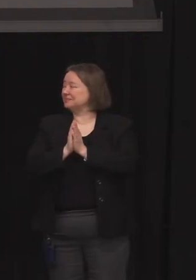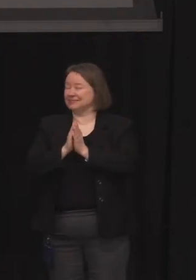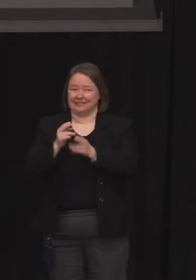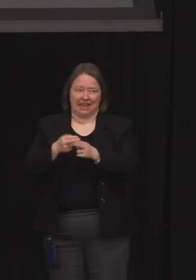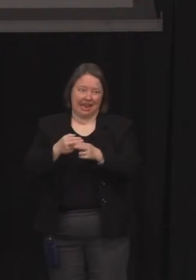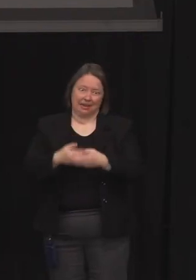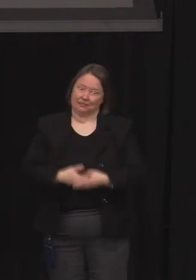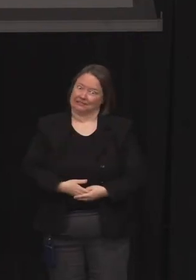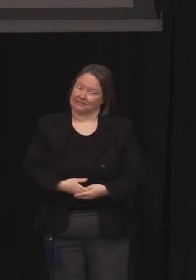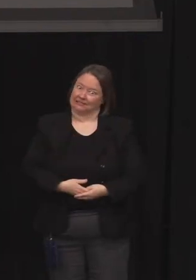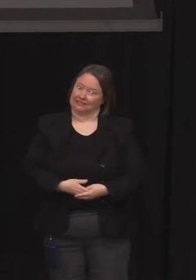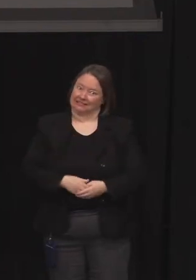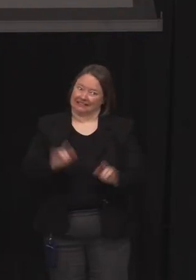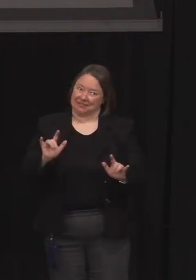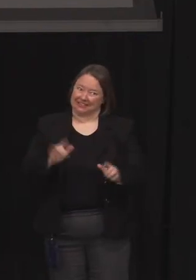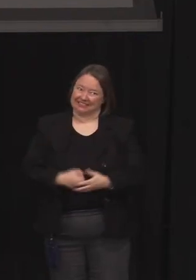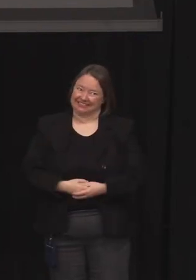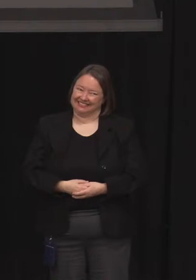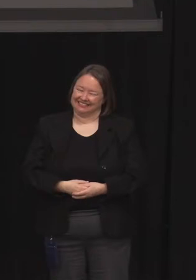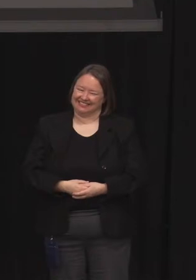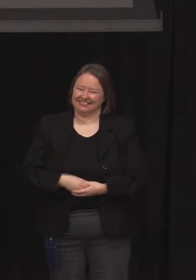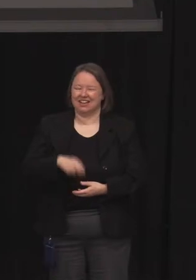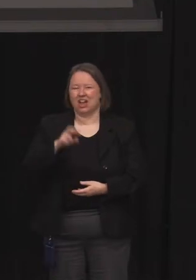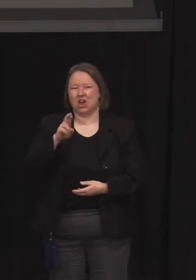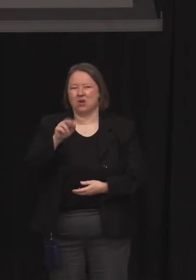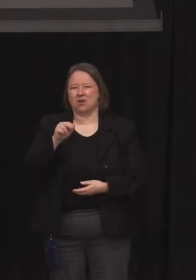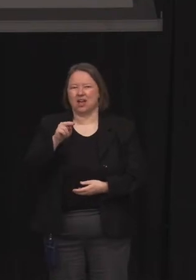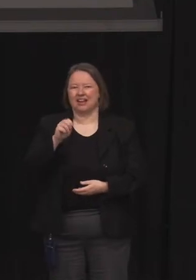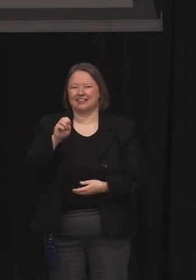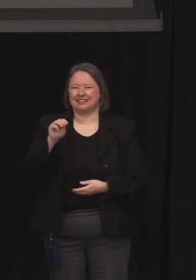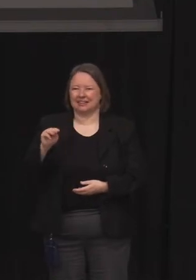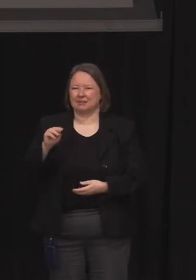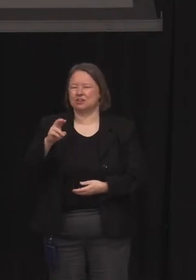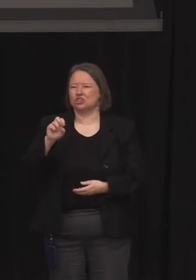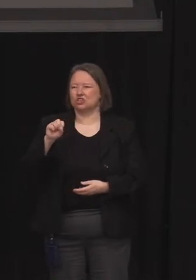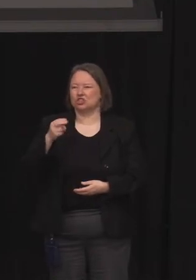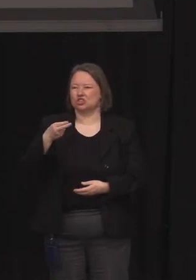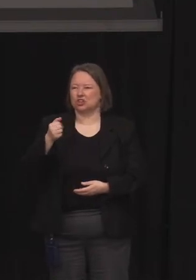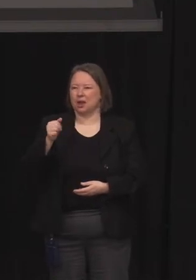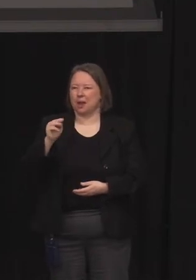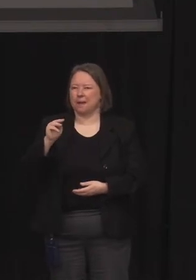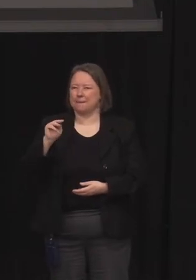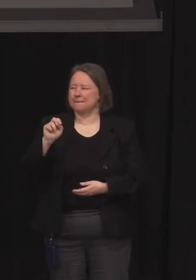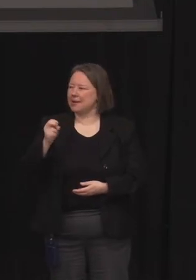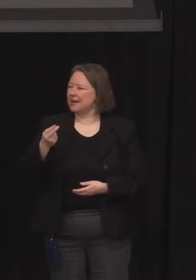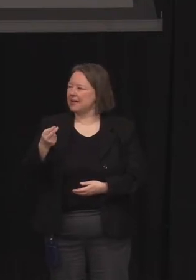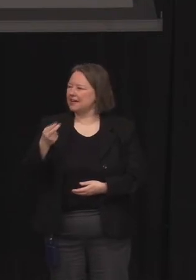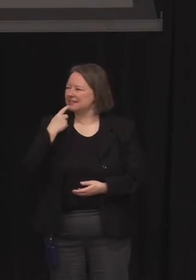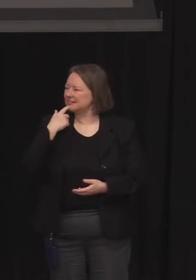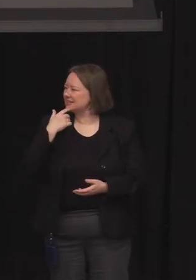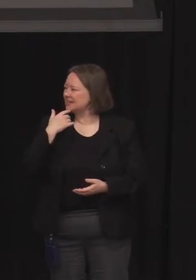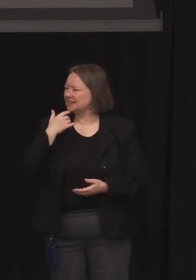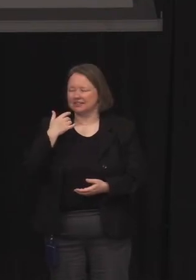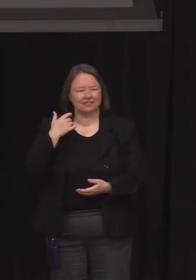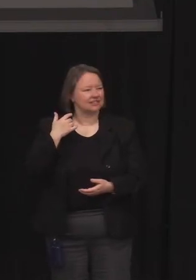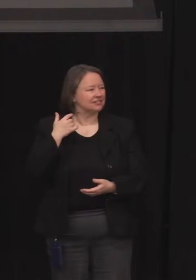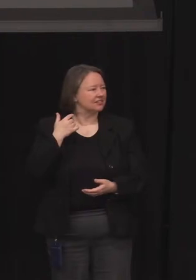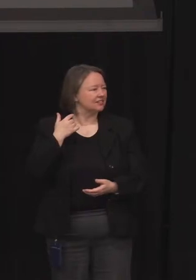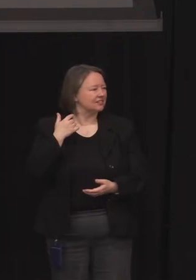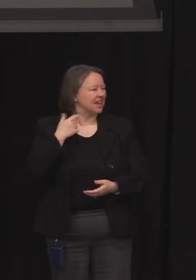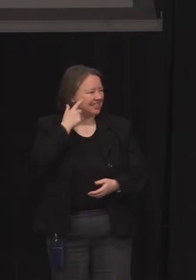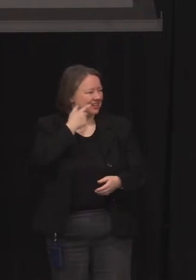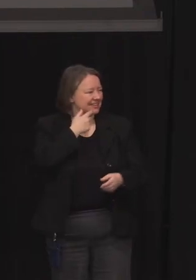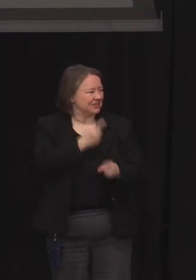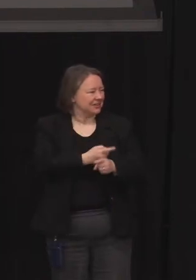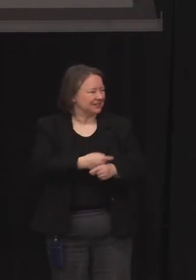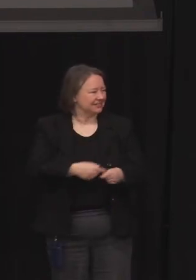these names. I love them. Raneem Shamaya. Did I say it? Did I say it right? I think I